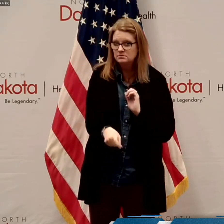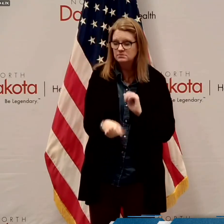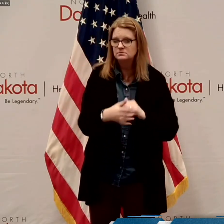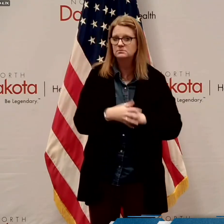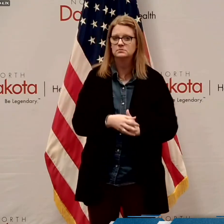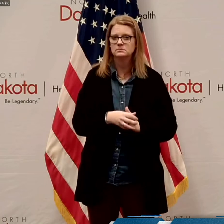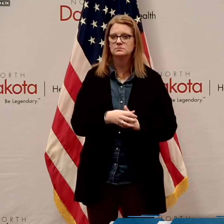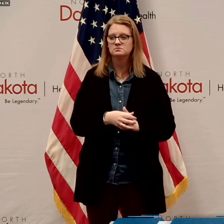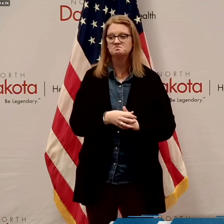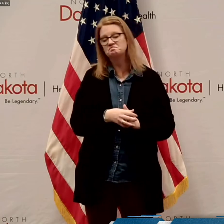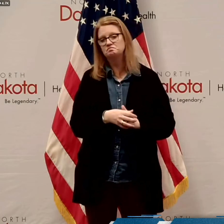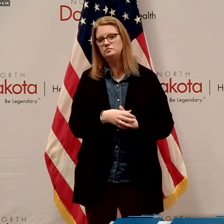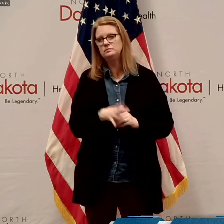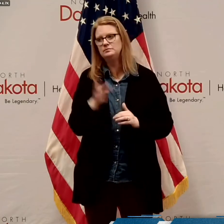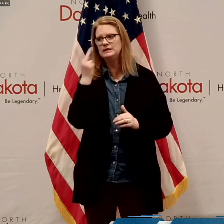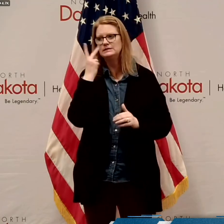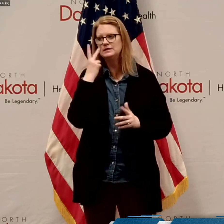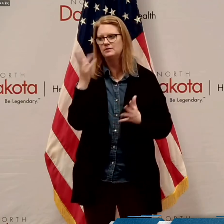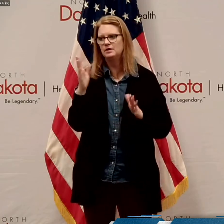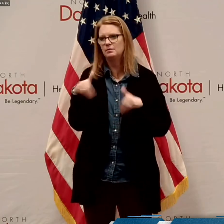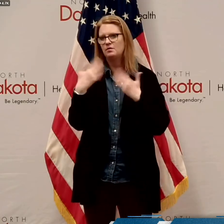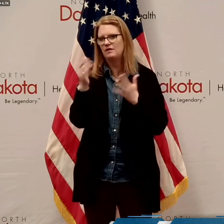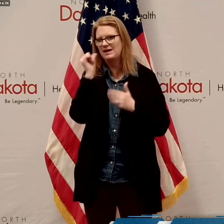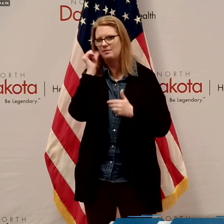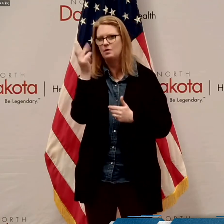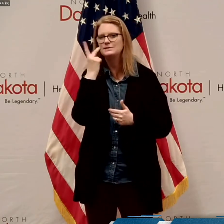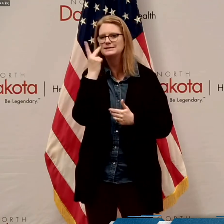we'll give it a shot, see if we can deliver that tomorrow.